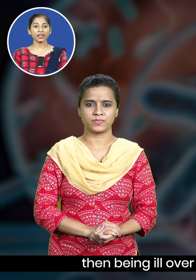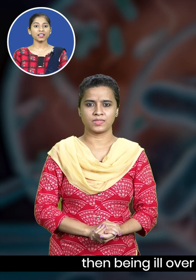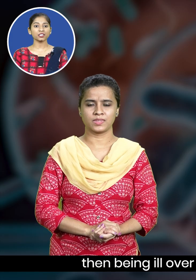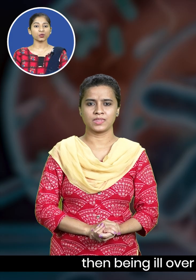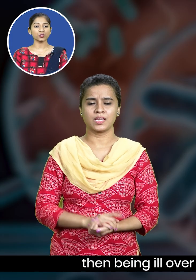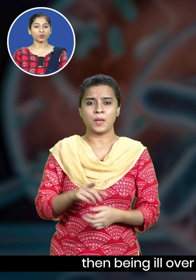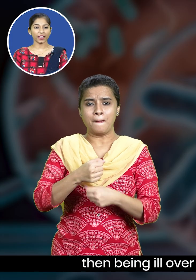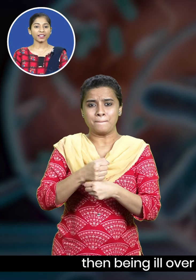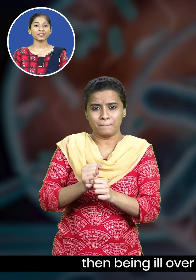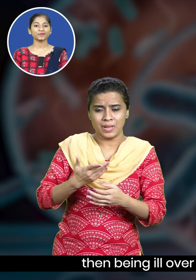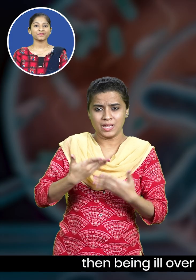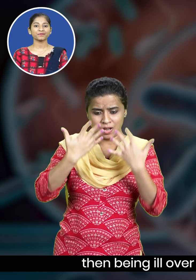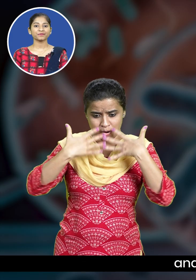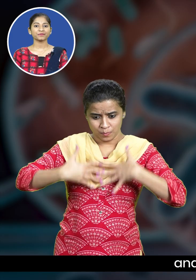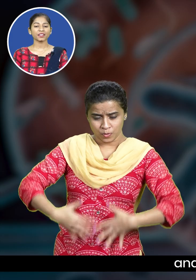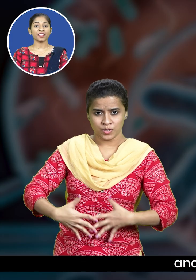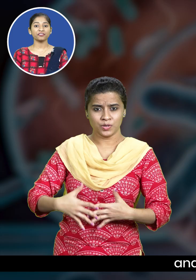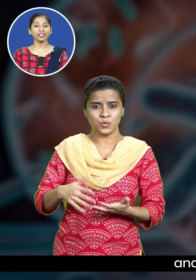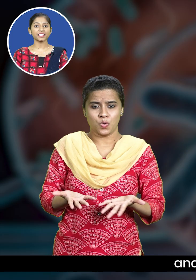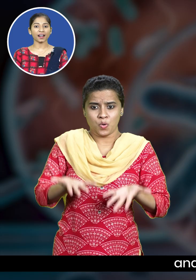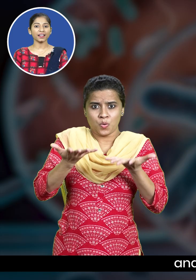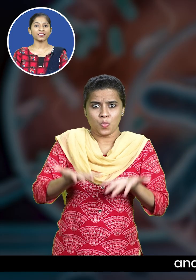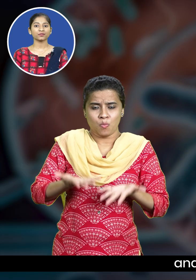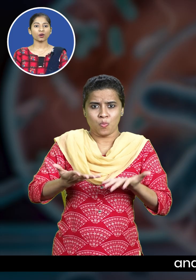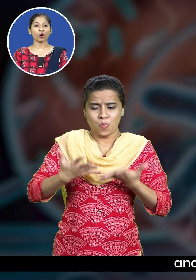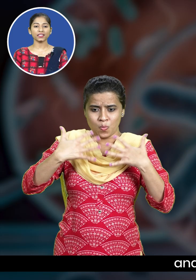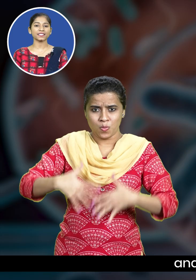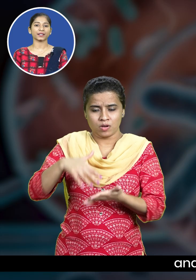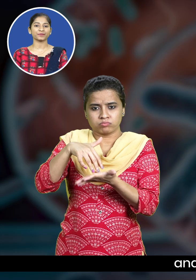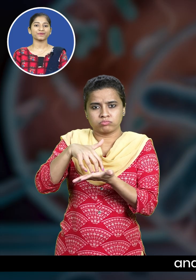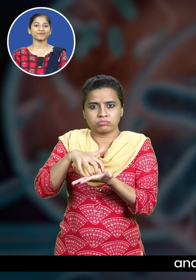does make us lose weight and feel tired